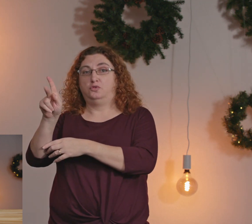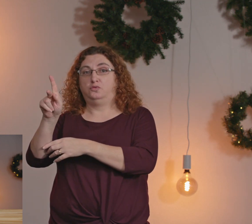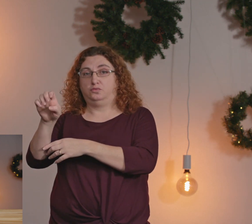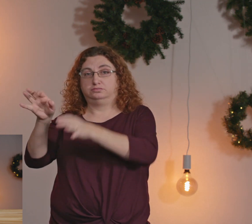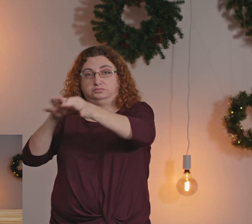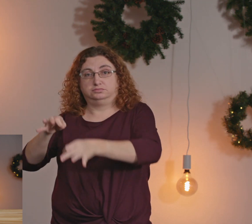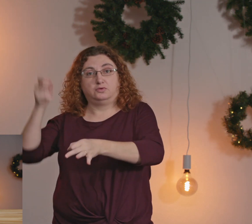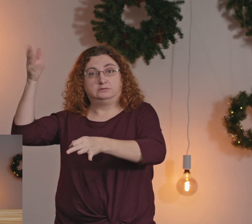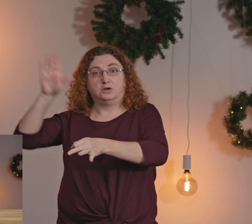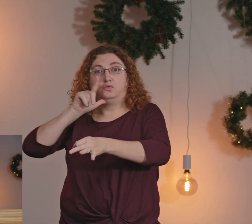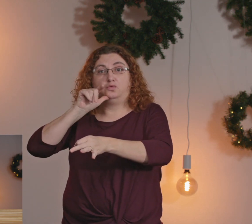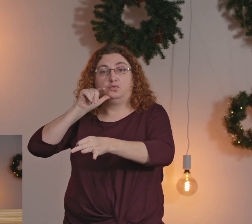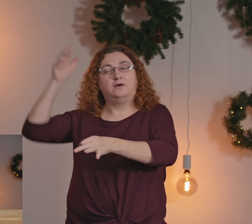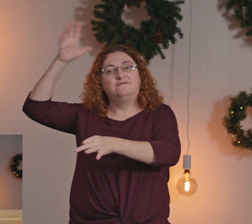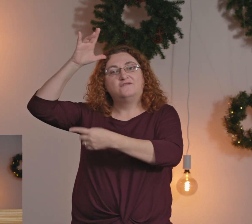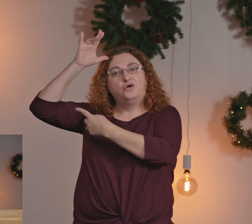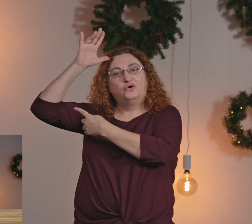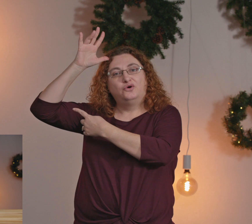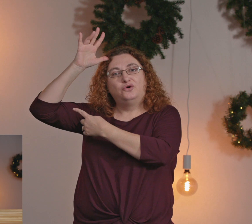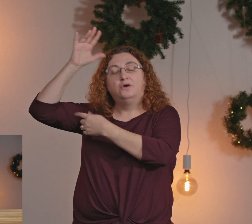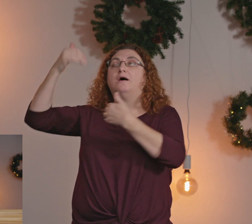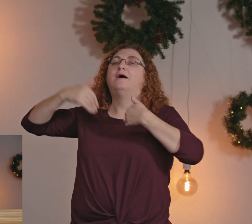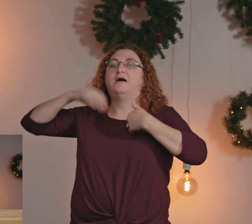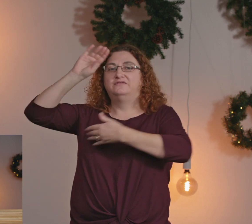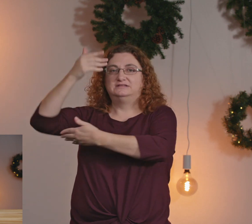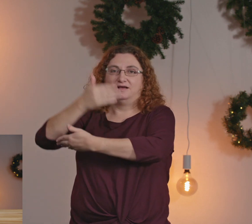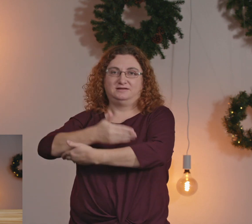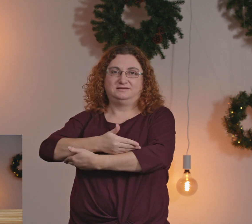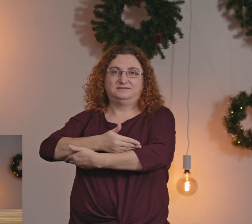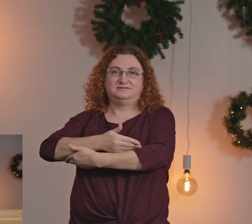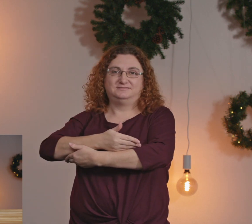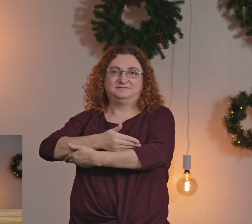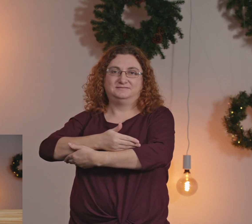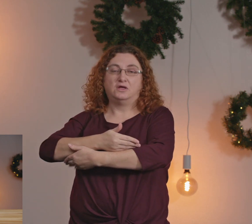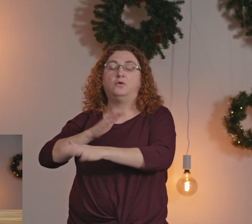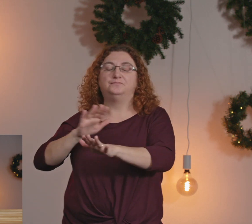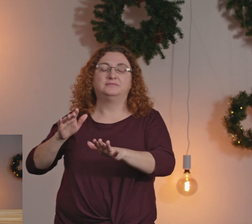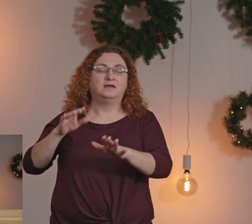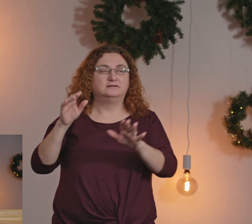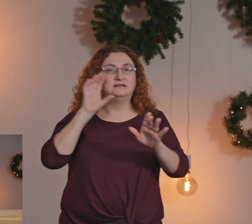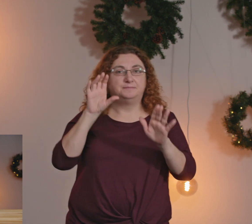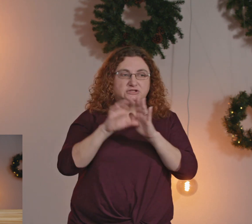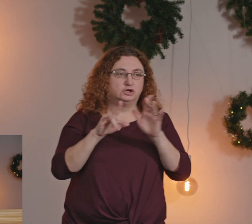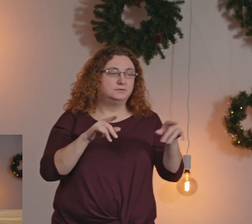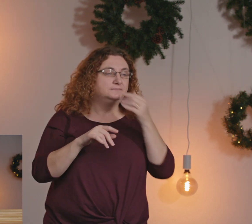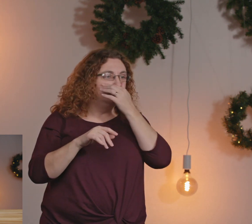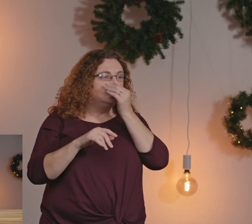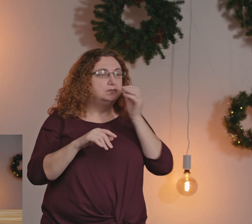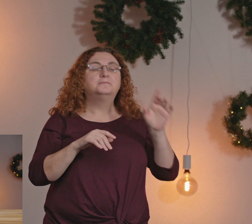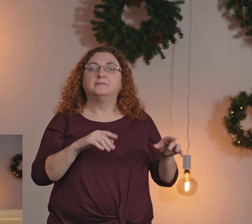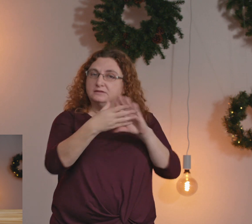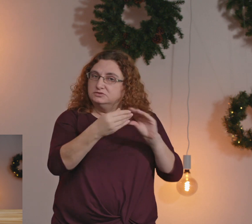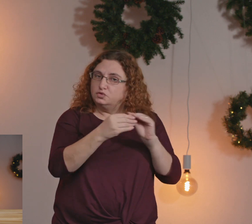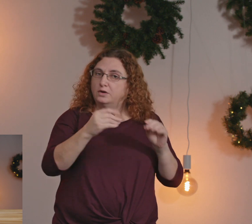described as a father who has a son who snubs his nose at the father and says, I want all of my inheritance